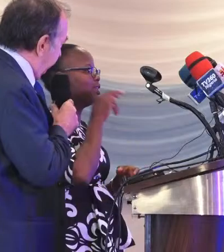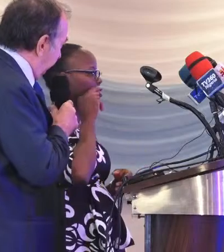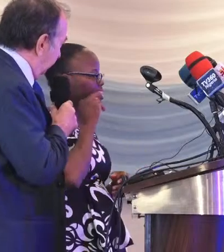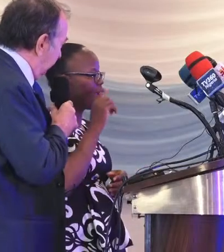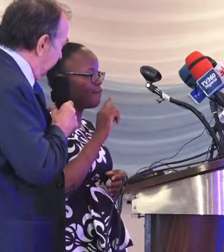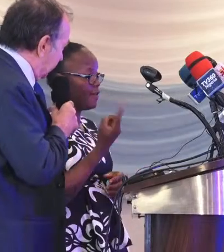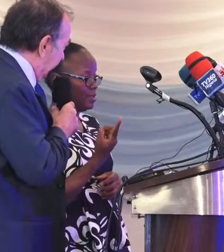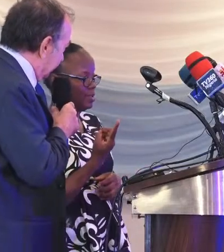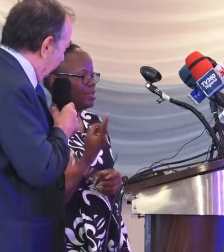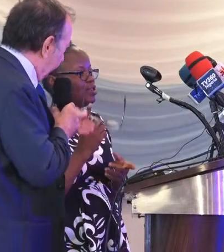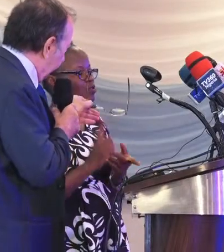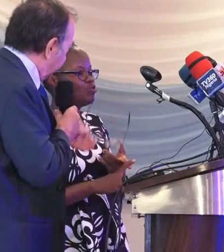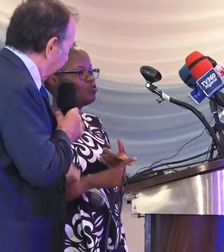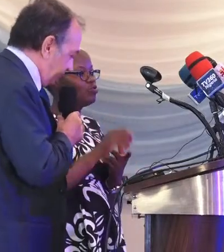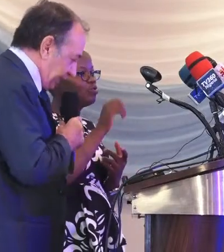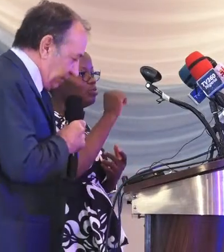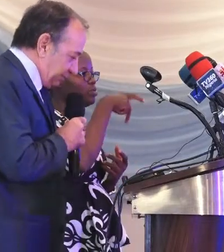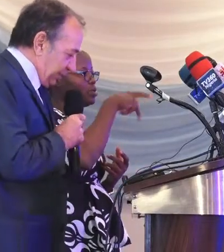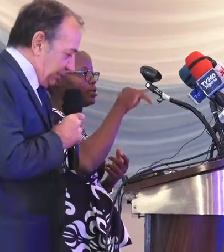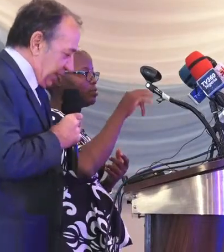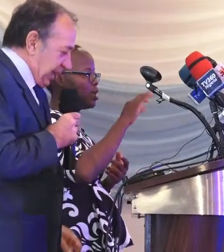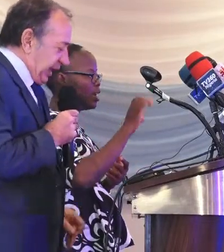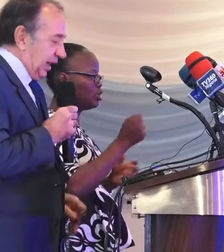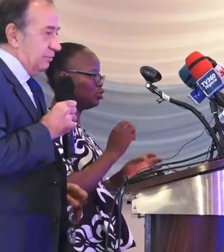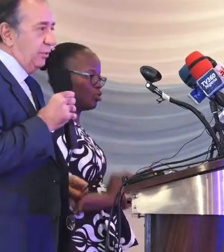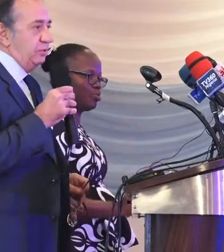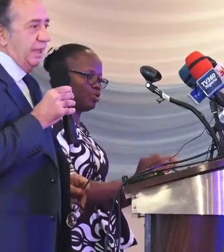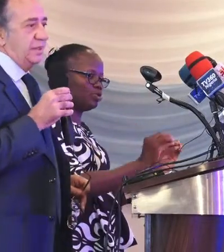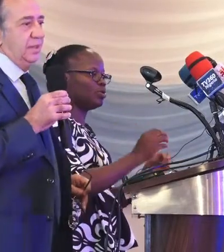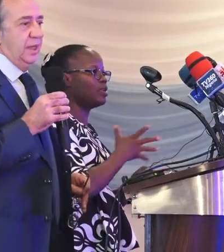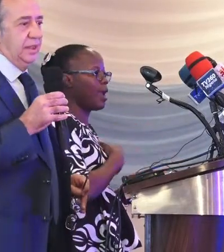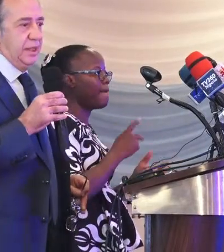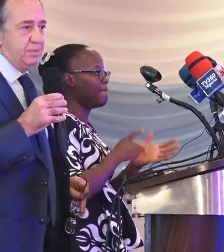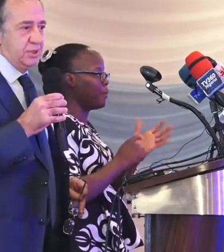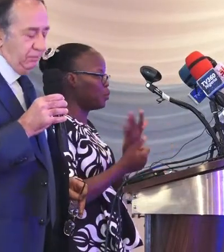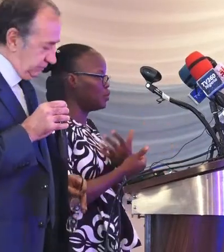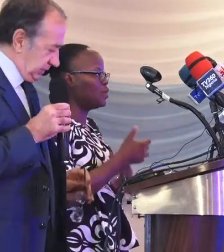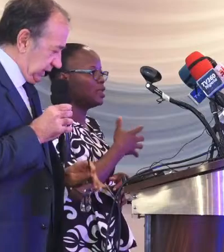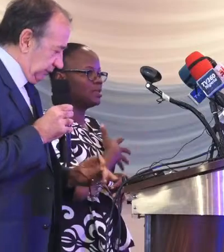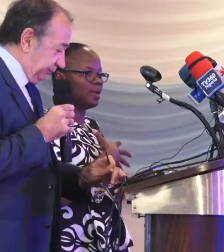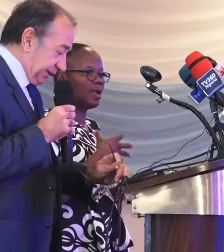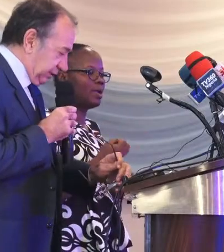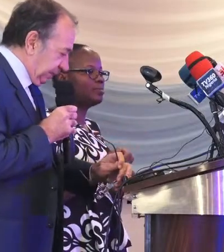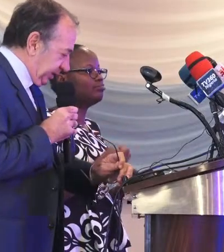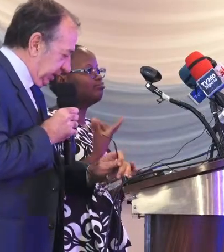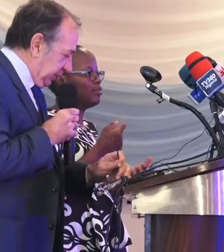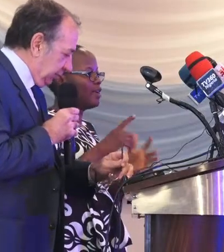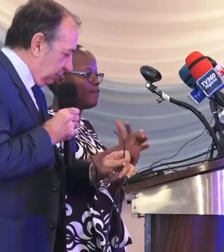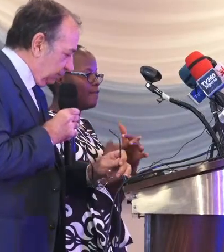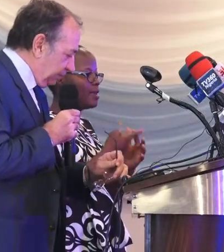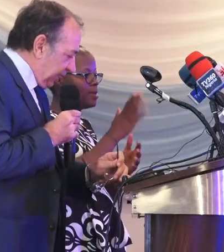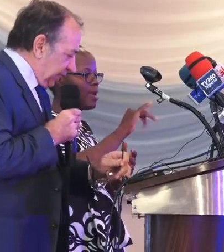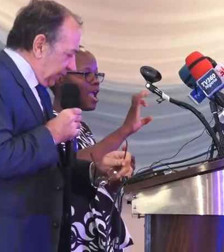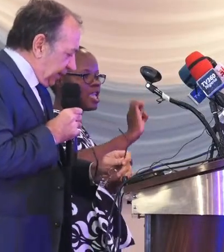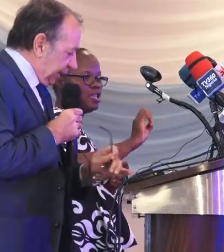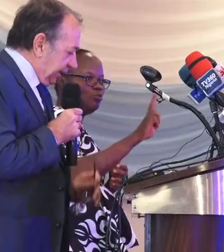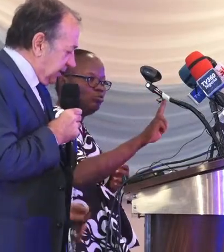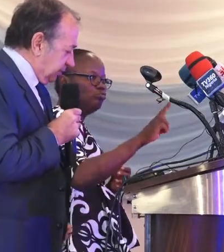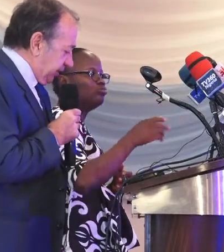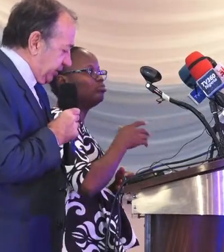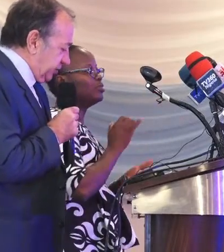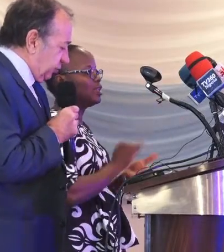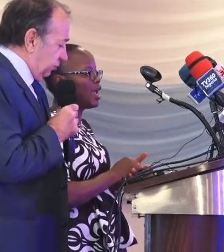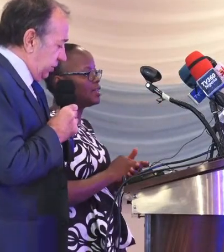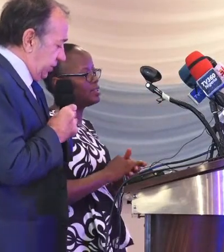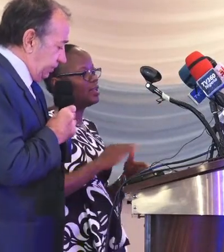first through Spanish cooperation FIAP and project ATIPSOM, funded by the EU, that deals